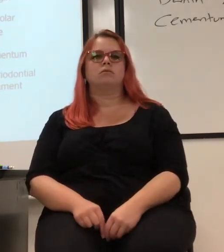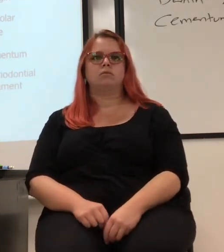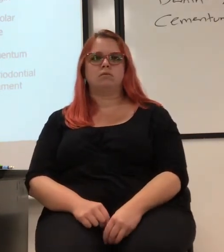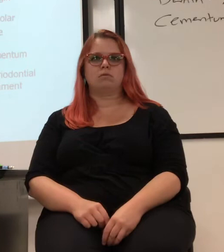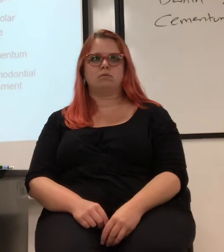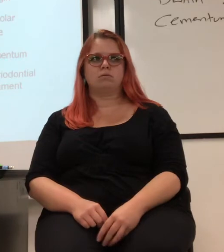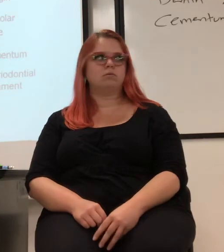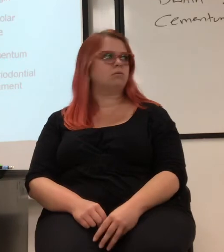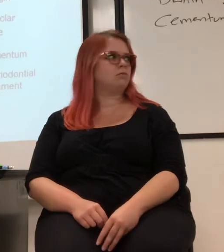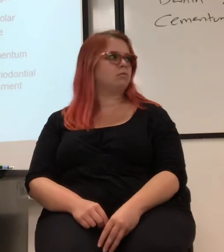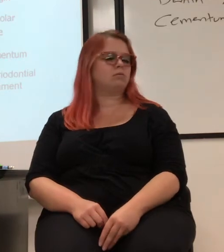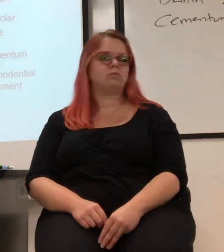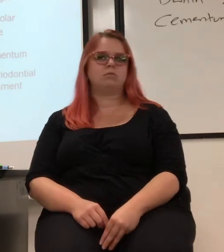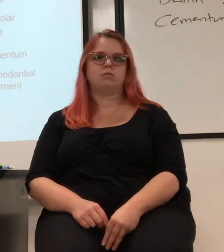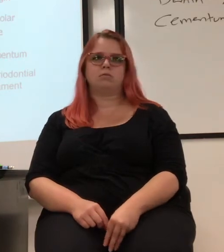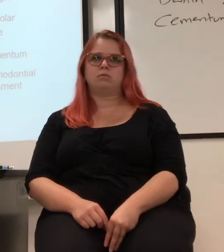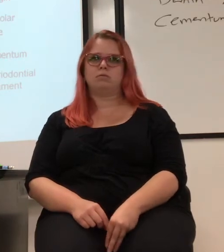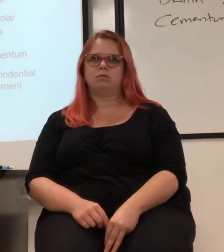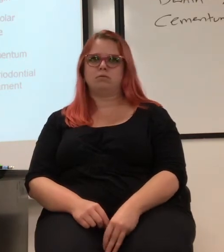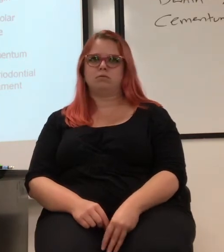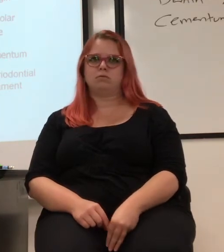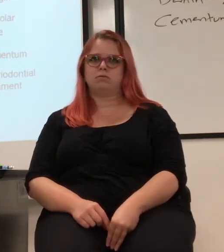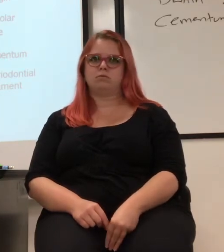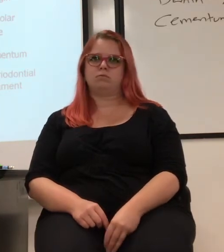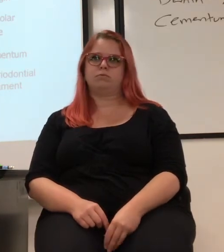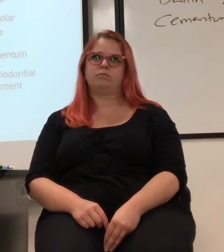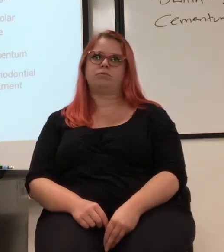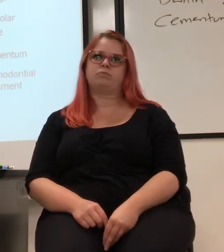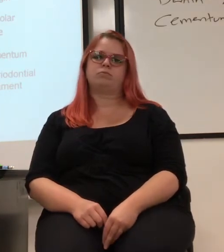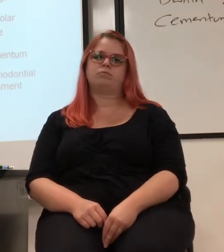Lines root of